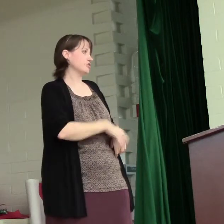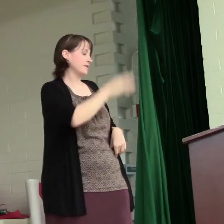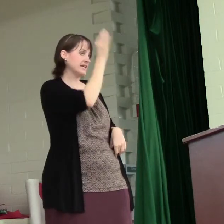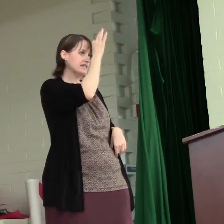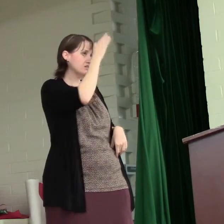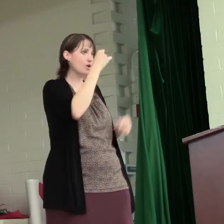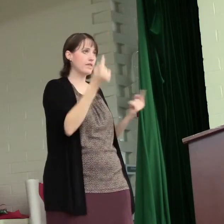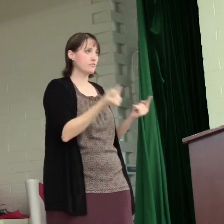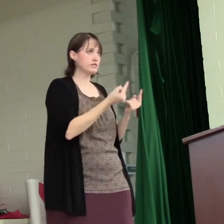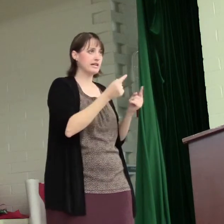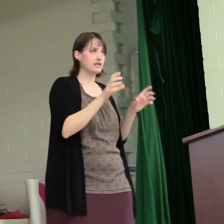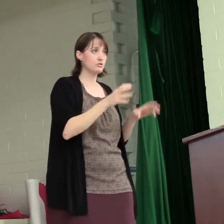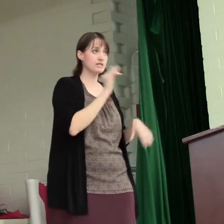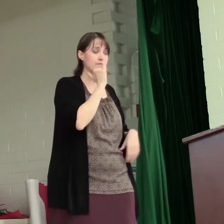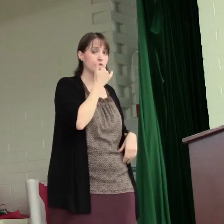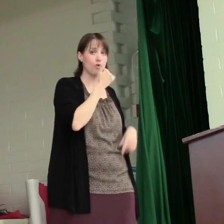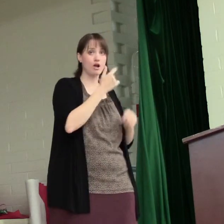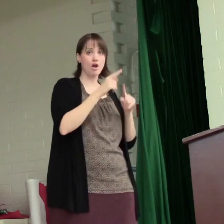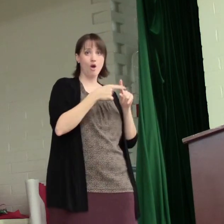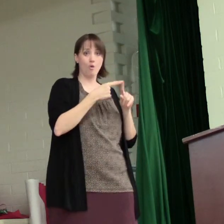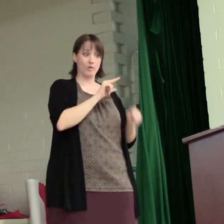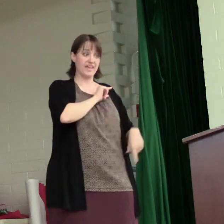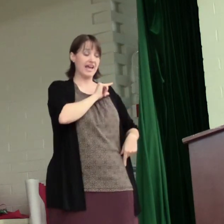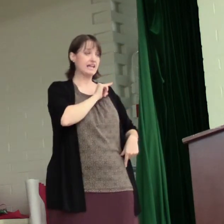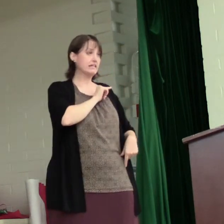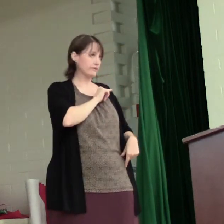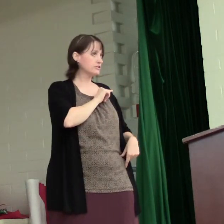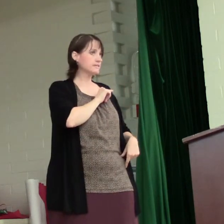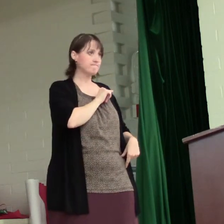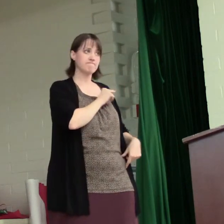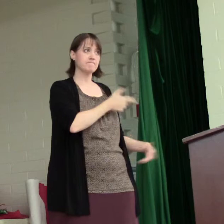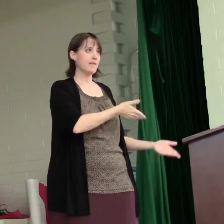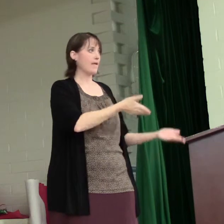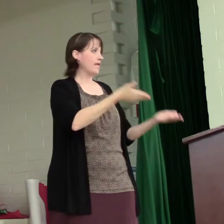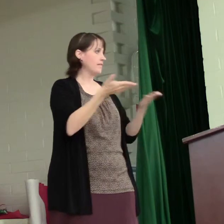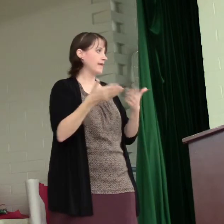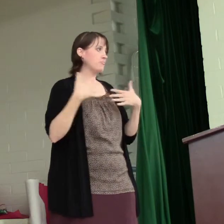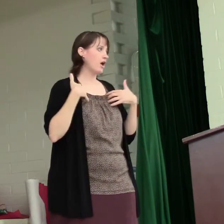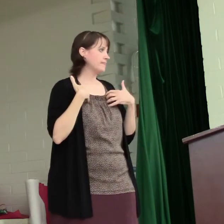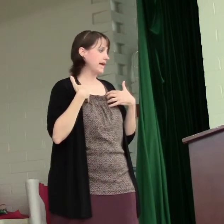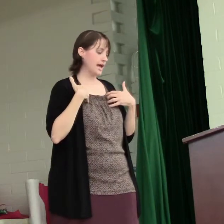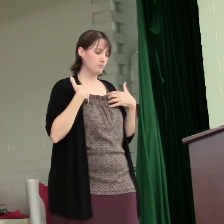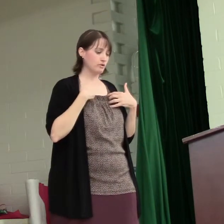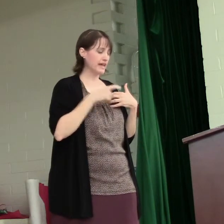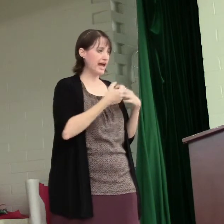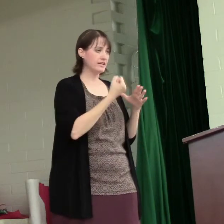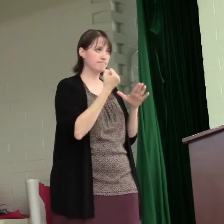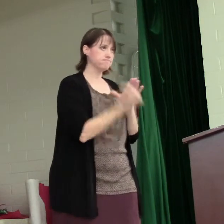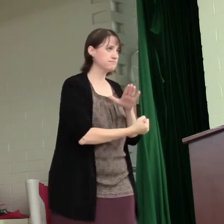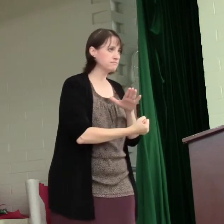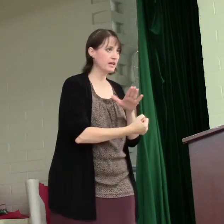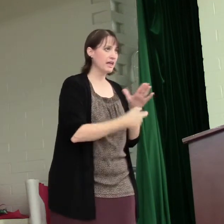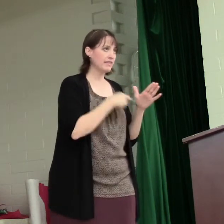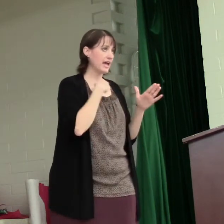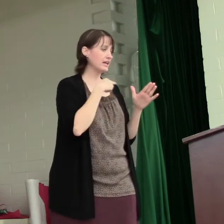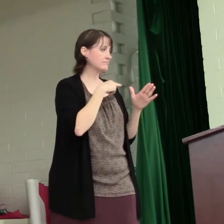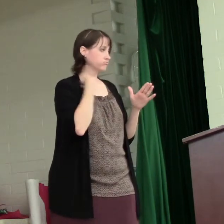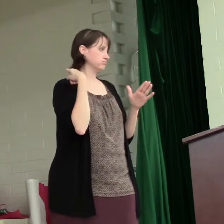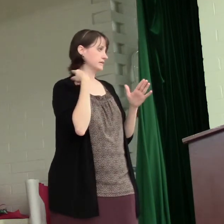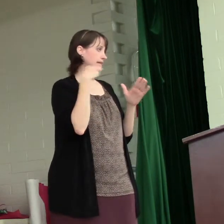when they didn't know they were sinning and doing something wrong, when they had guilt, they brought the animal and they had to kill